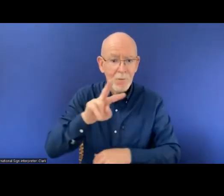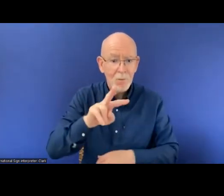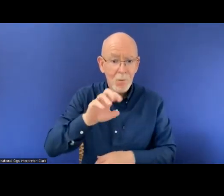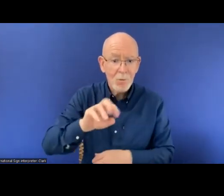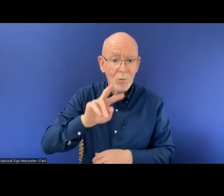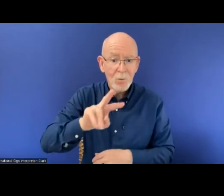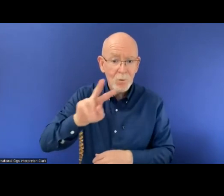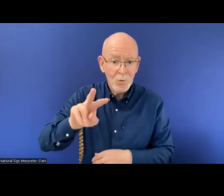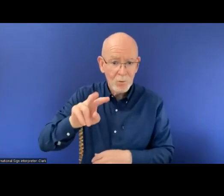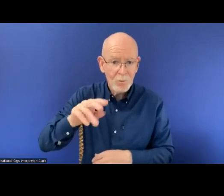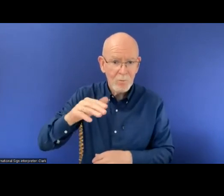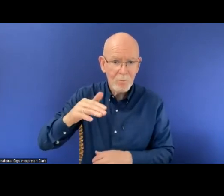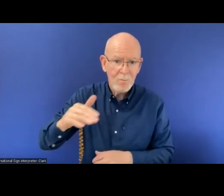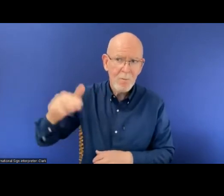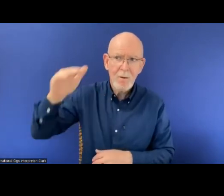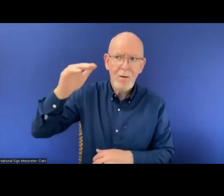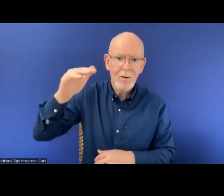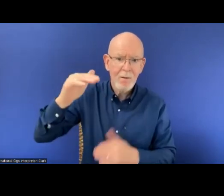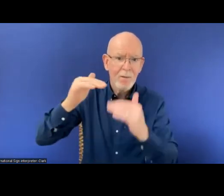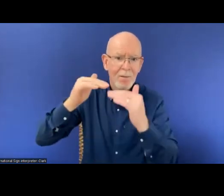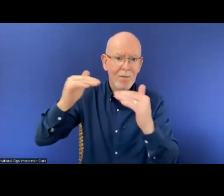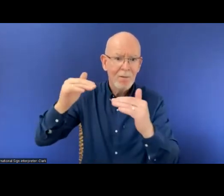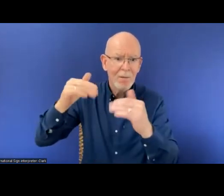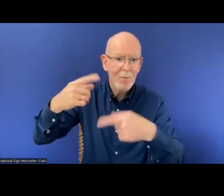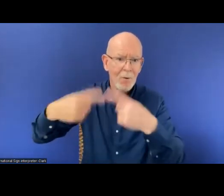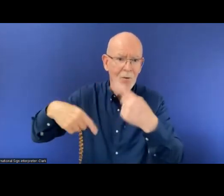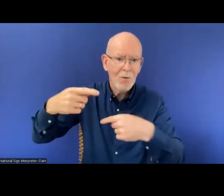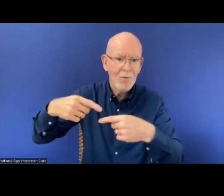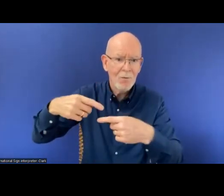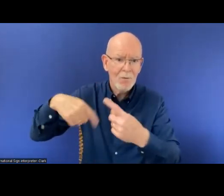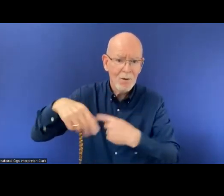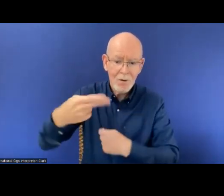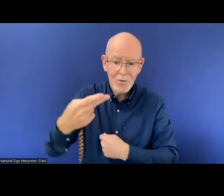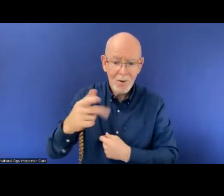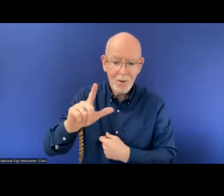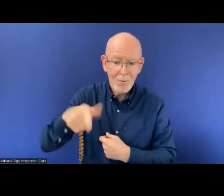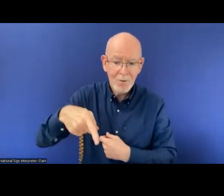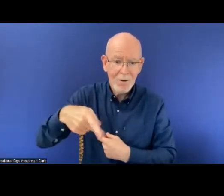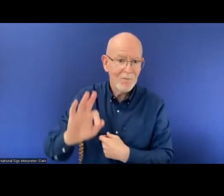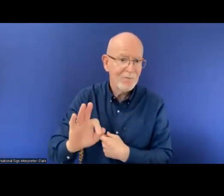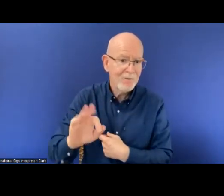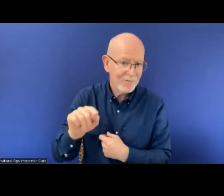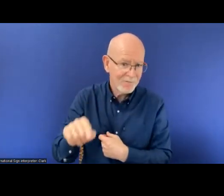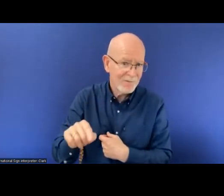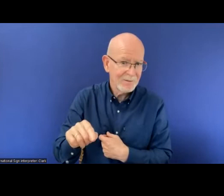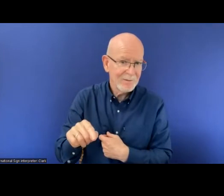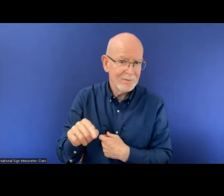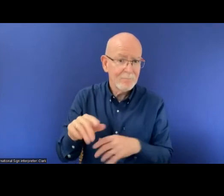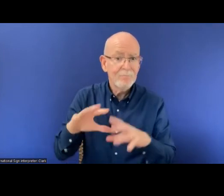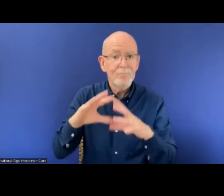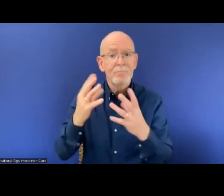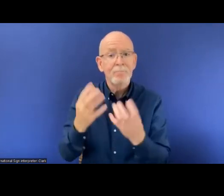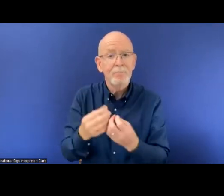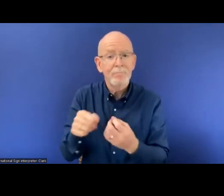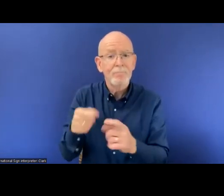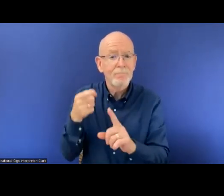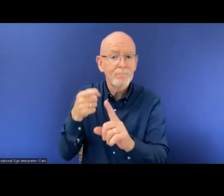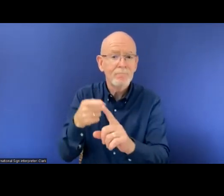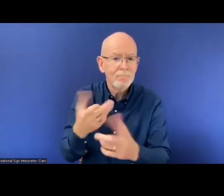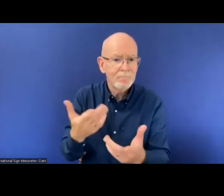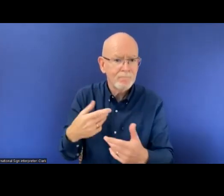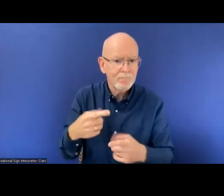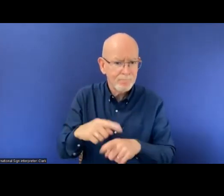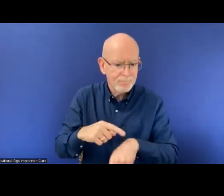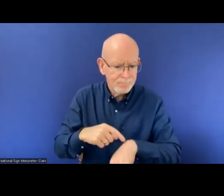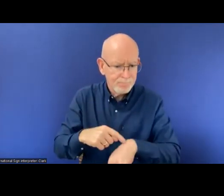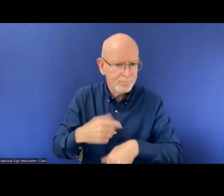struggle to learn. So the High-Level Political Forum, as you know, is the preeminent UN platform on sustainable development, and it plays a